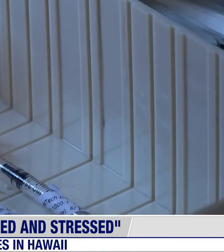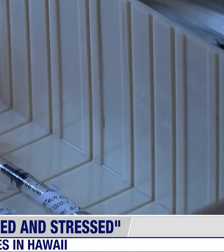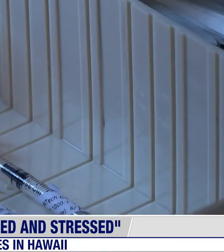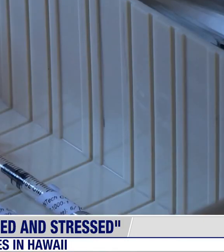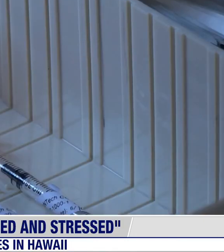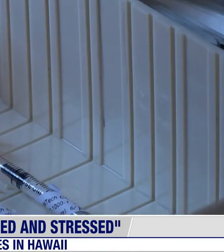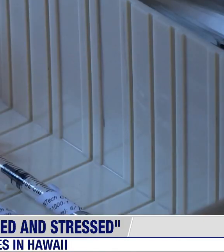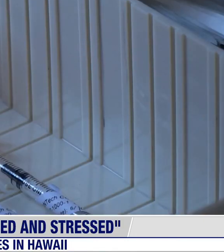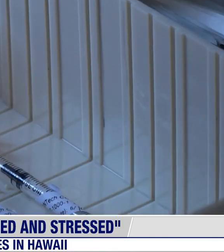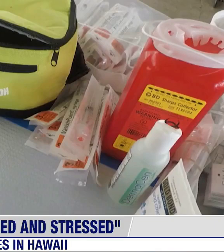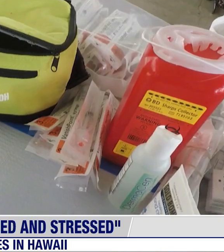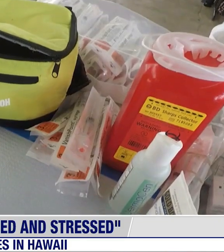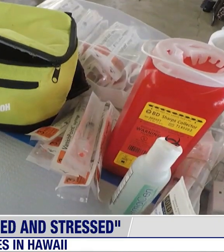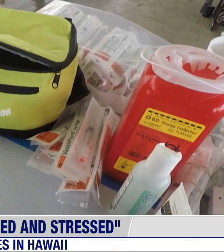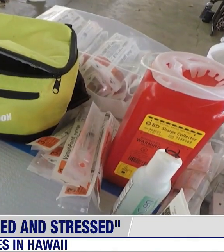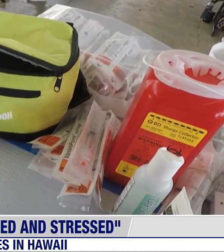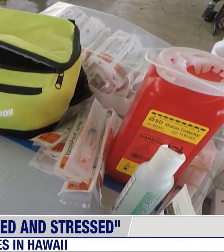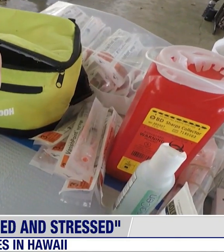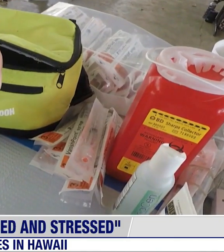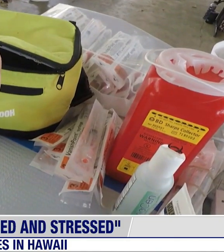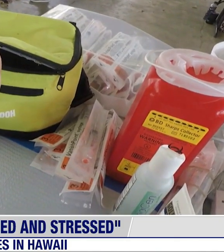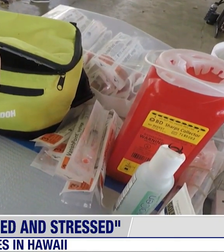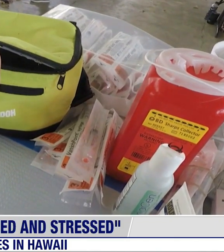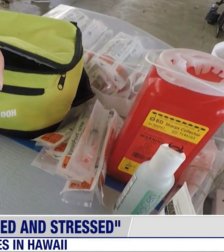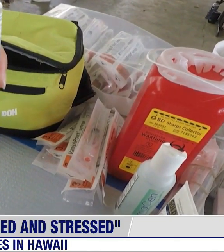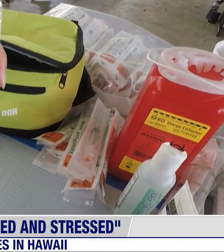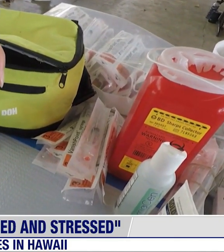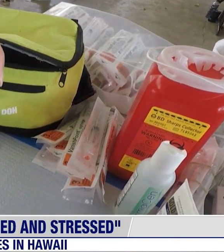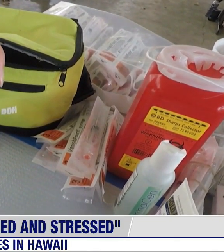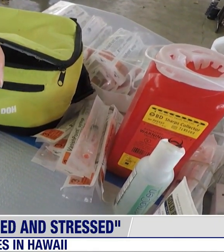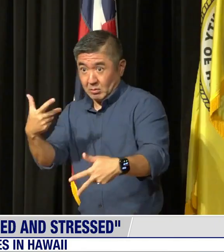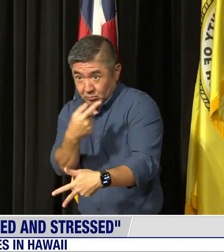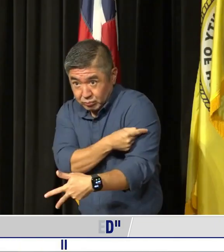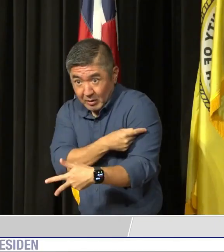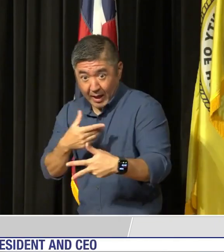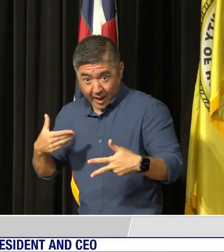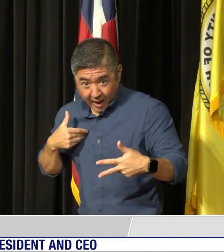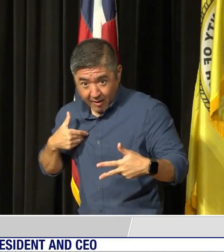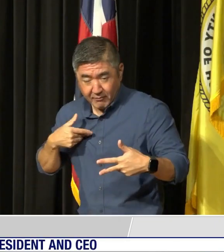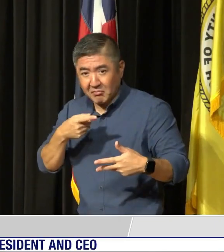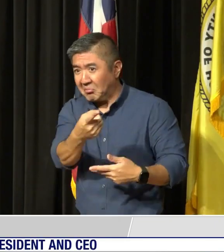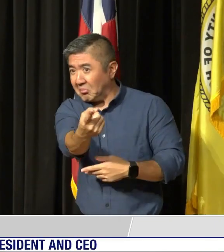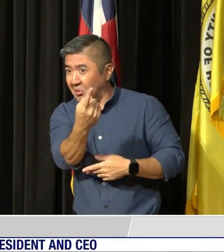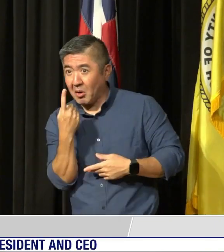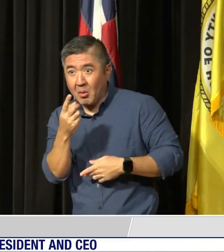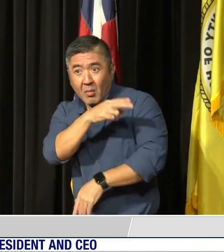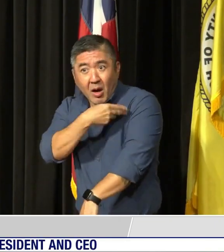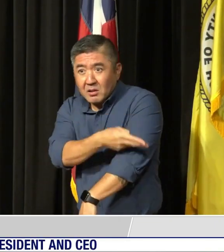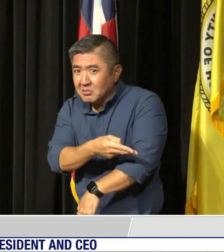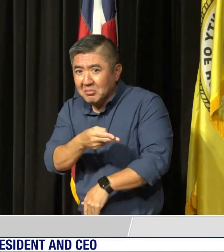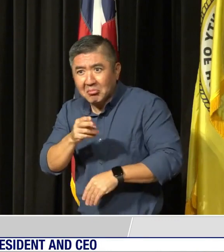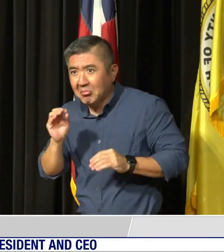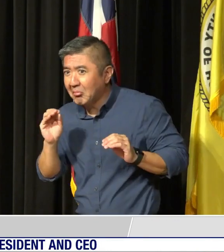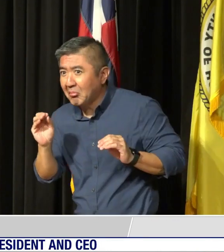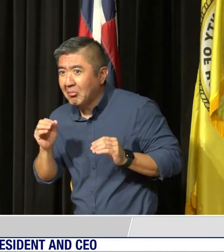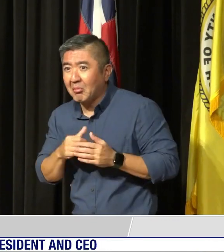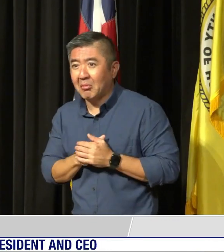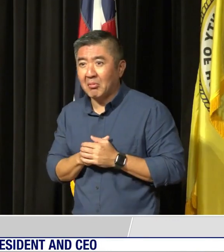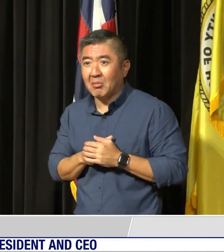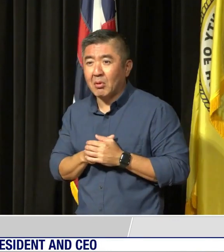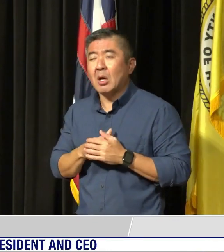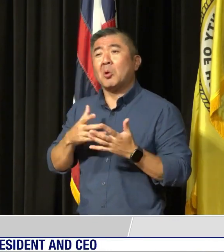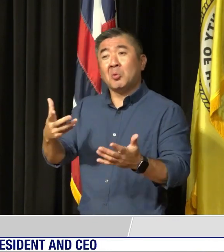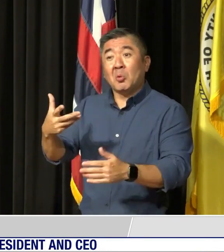a booster, we see very few of you coming into the hospital. If you're vaccinated, you still may be coming into the